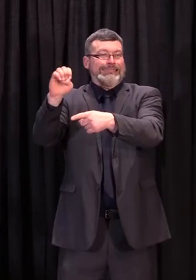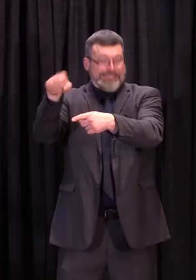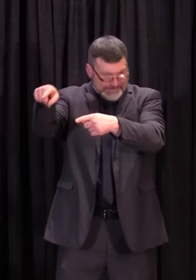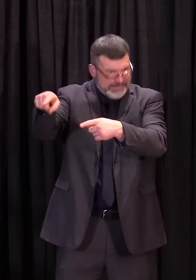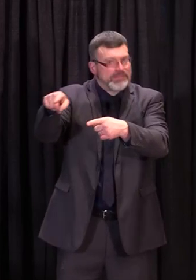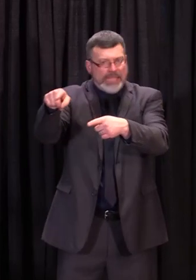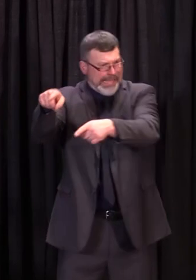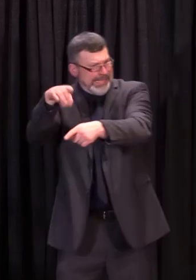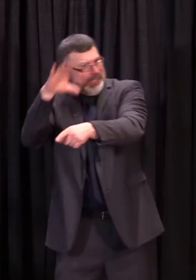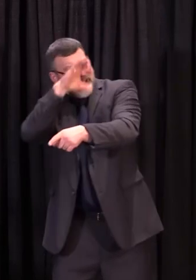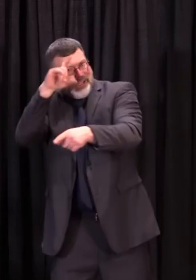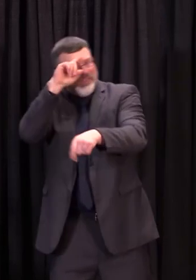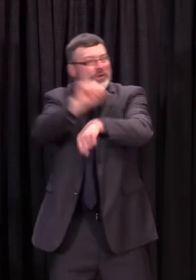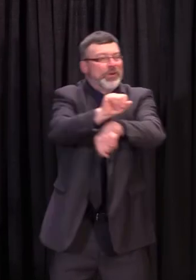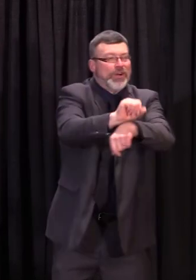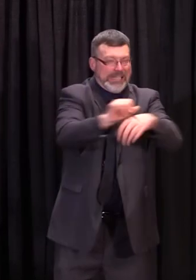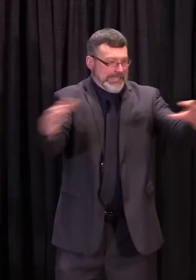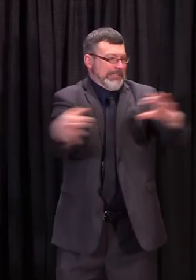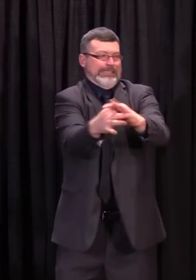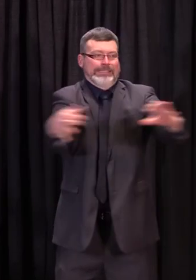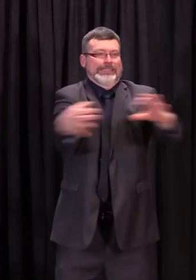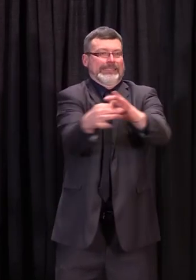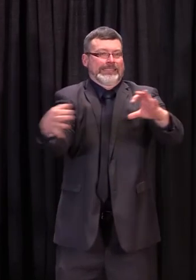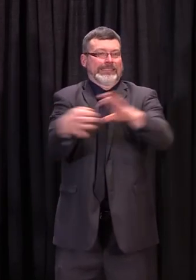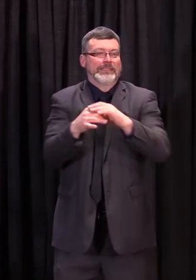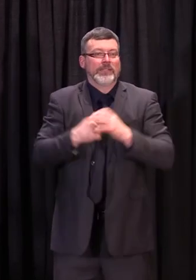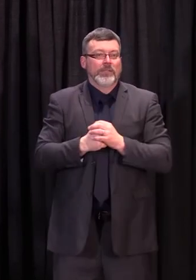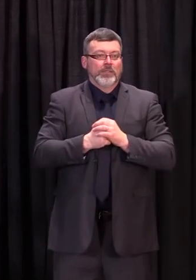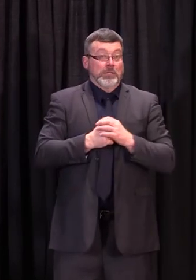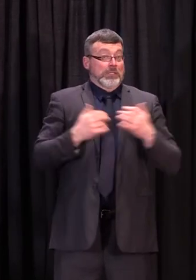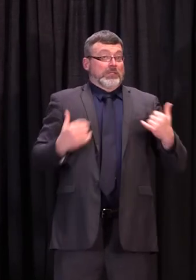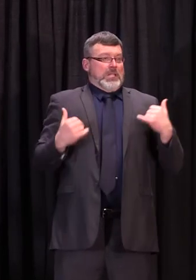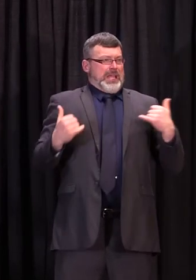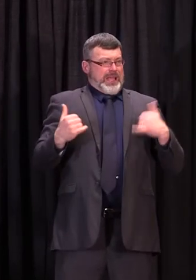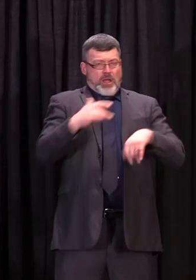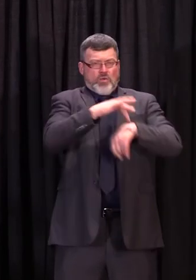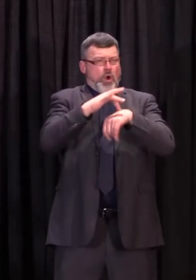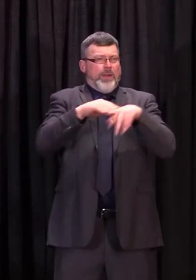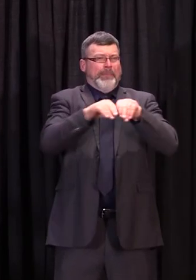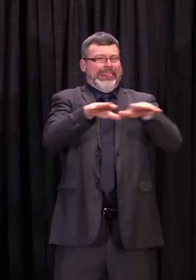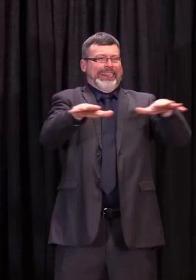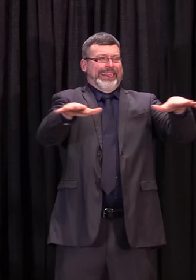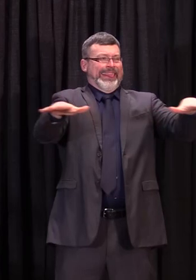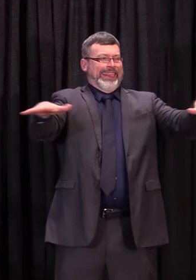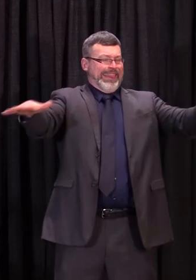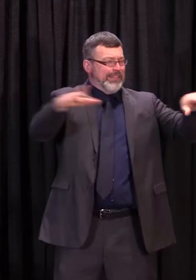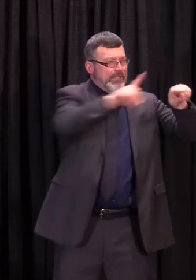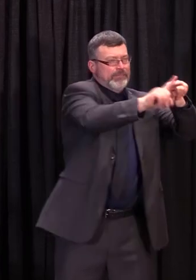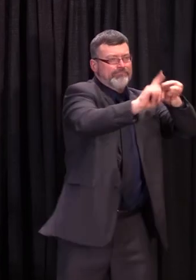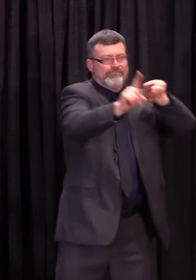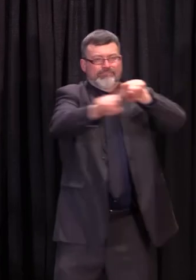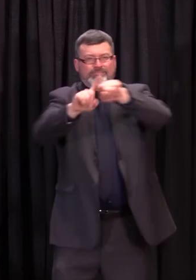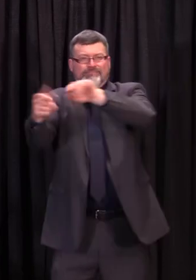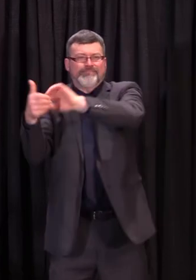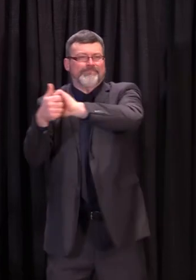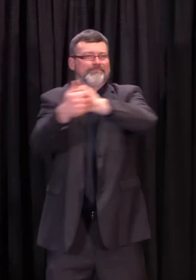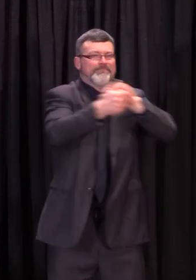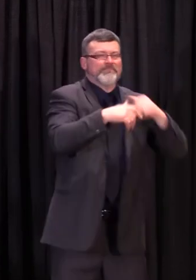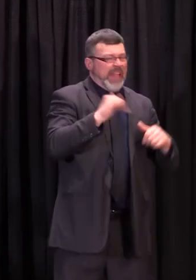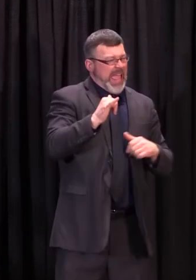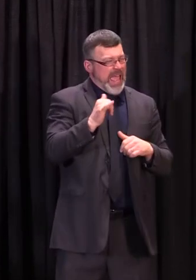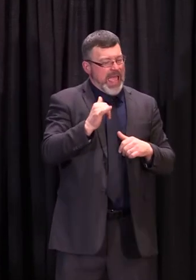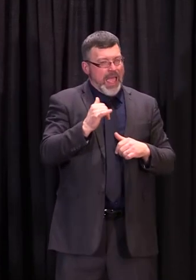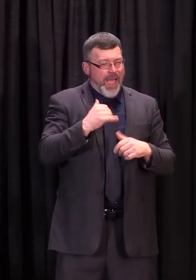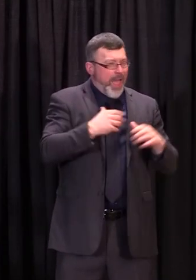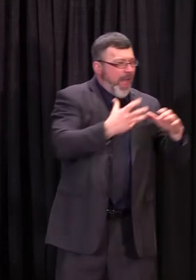now, resources are spread across different partners. Opportunities are missed, and positions go